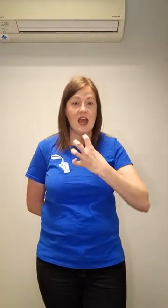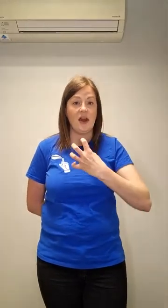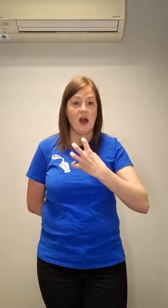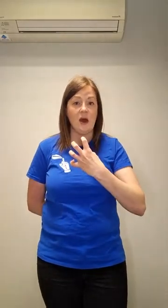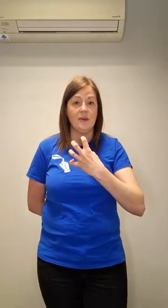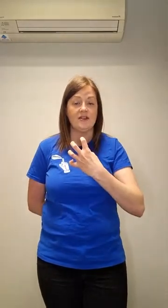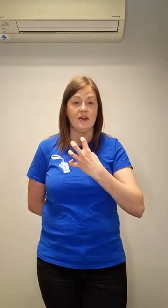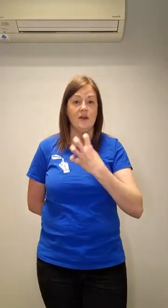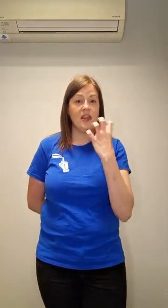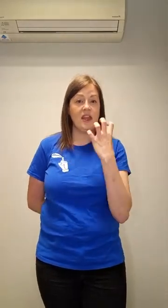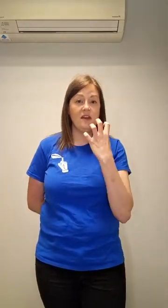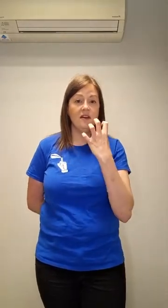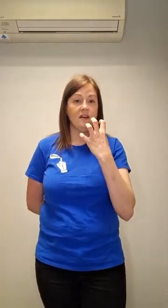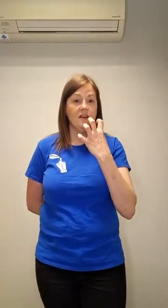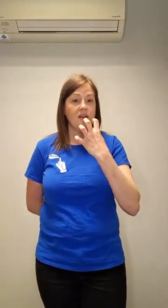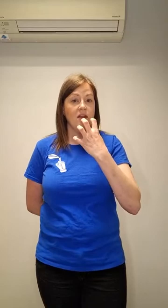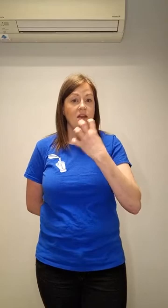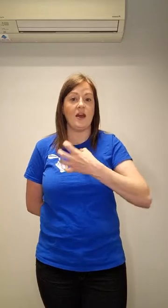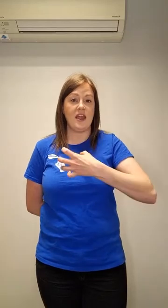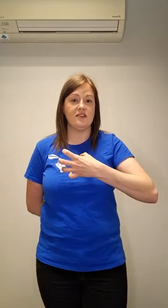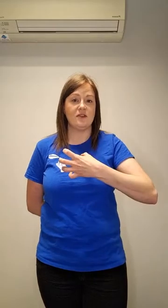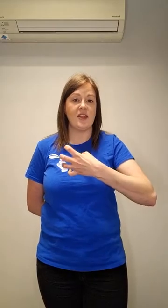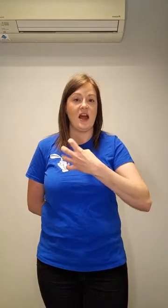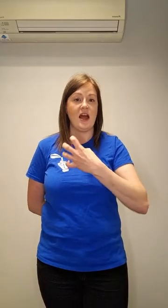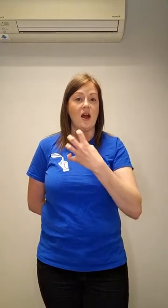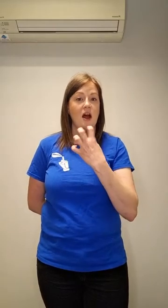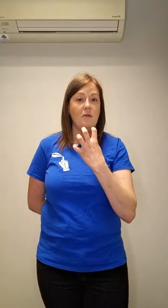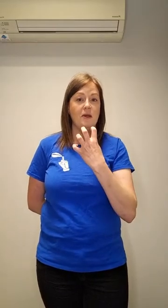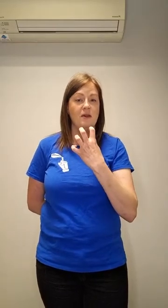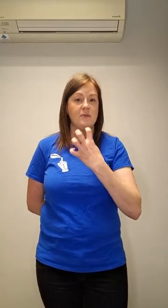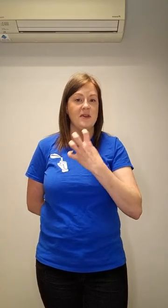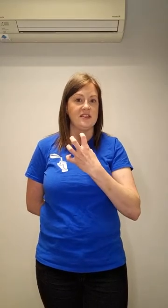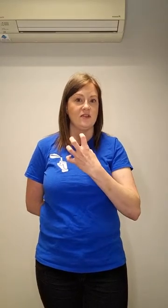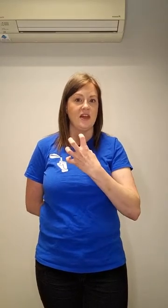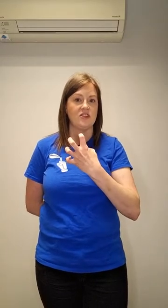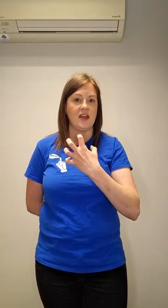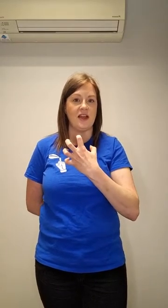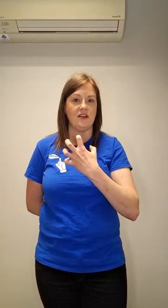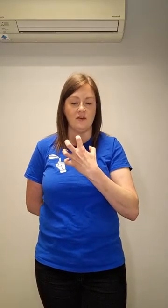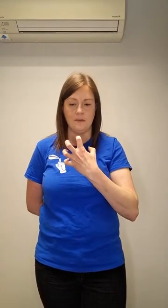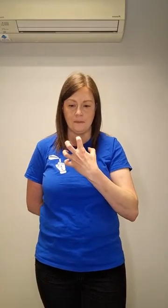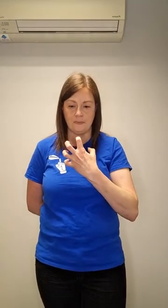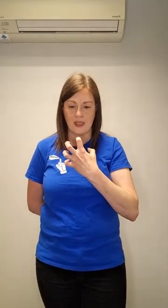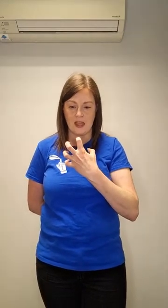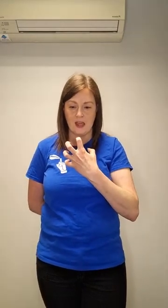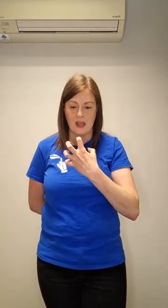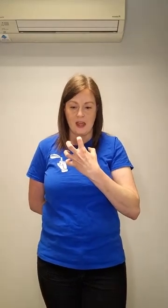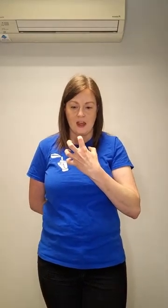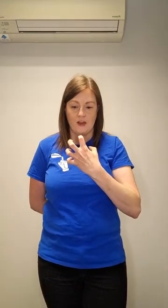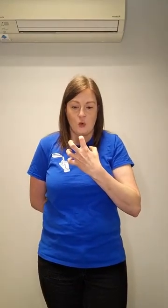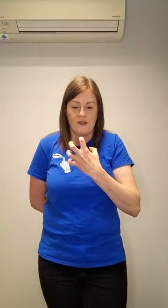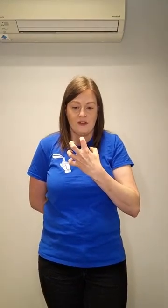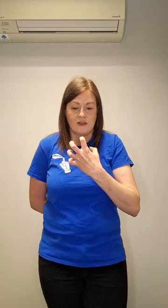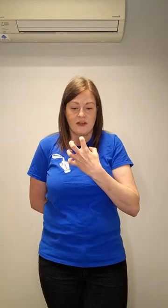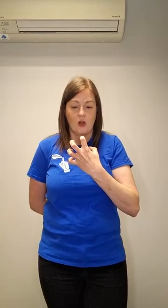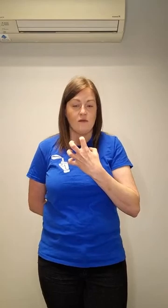and up. So in and up means it's on that diagonal. Quivers over